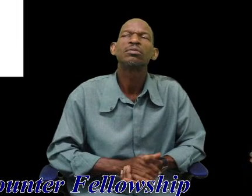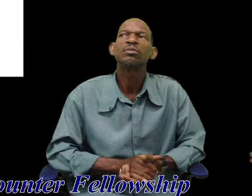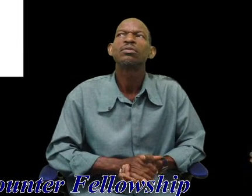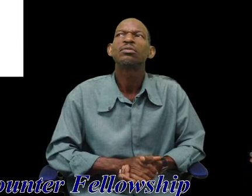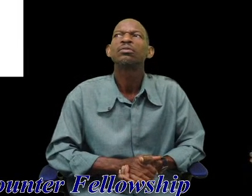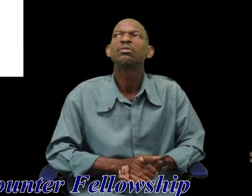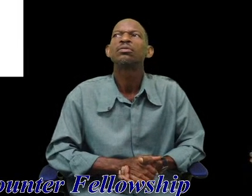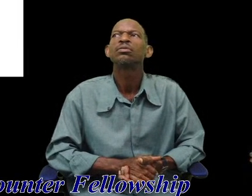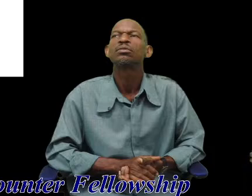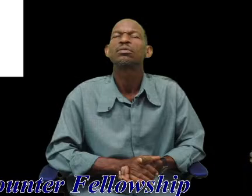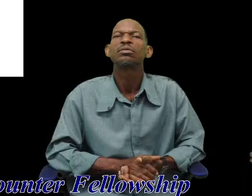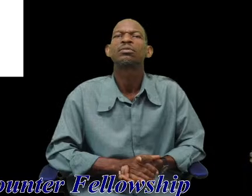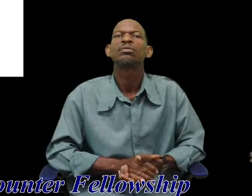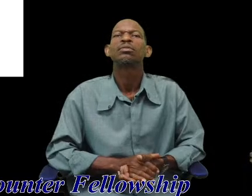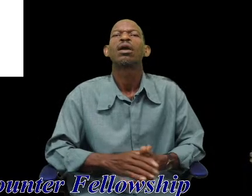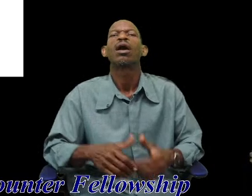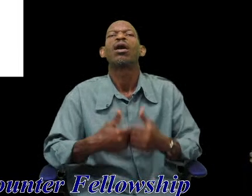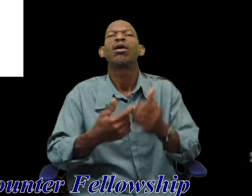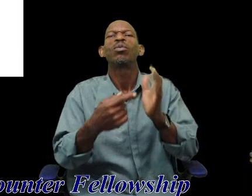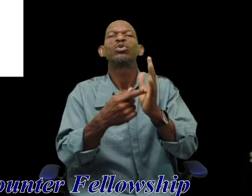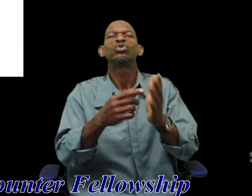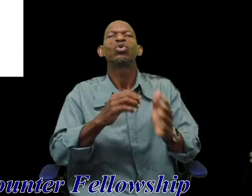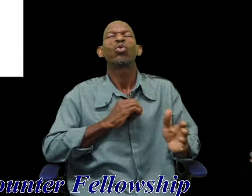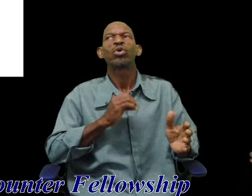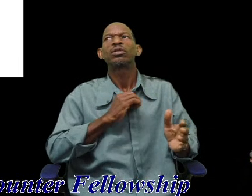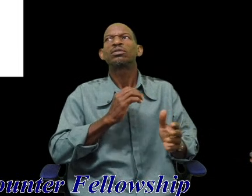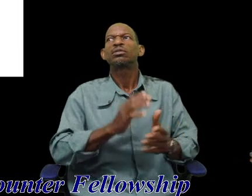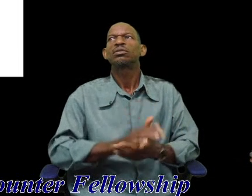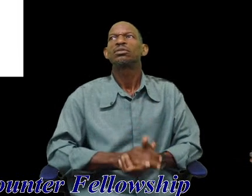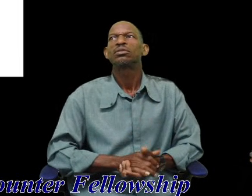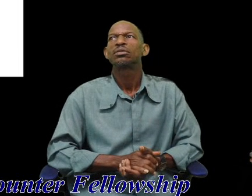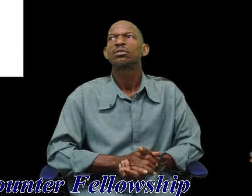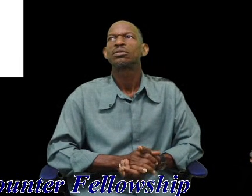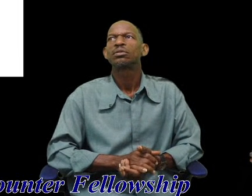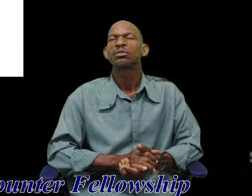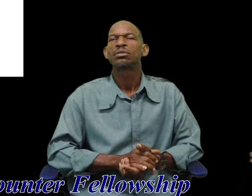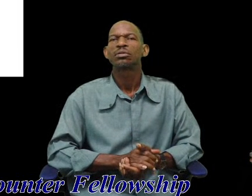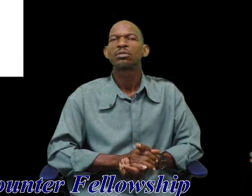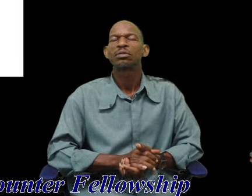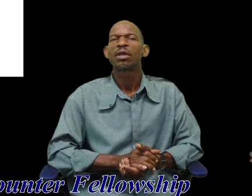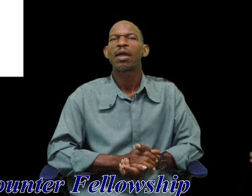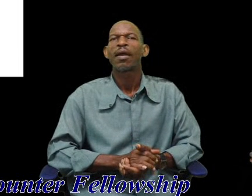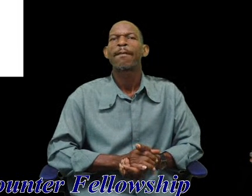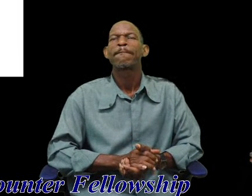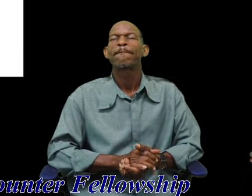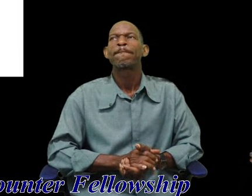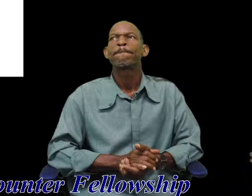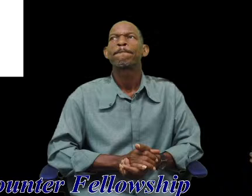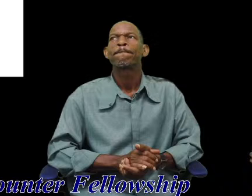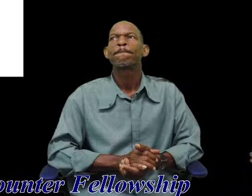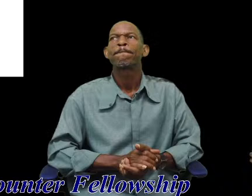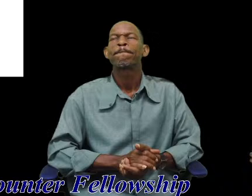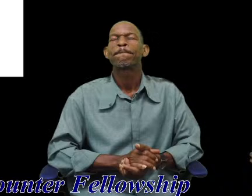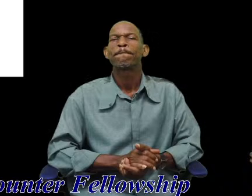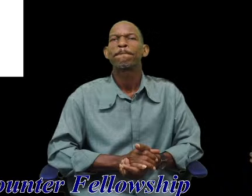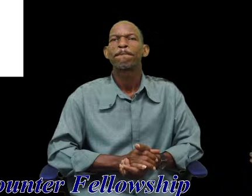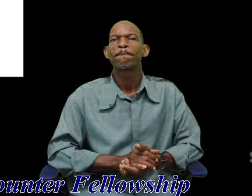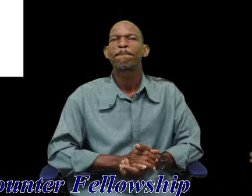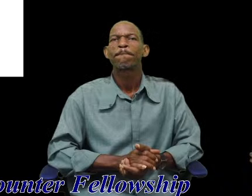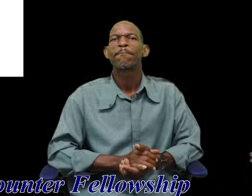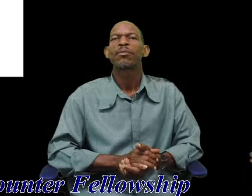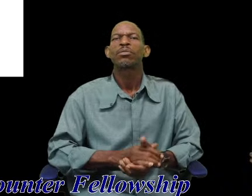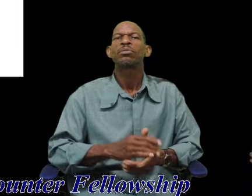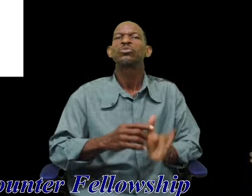How am I showing ownership for mother? Okay. Where am I showing? Oh, all right, you show the